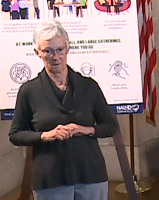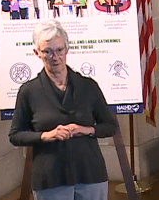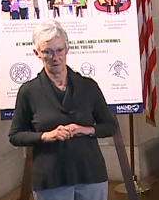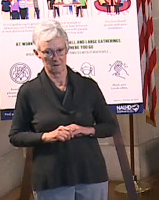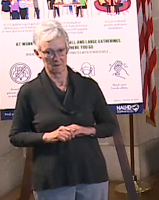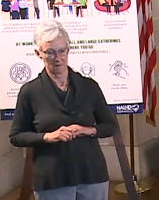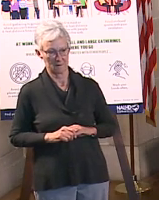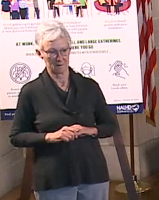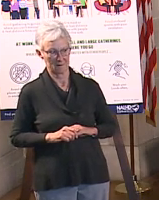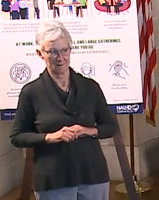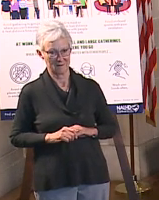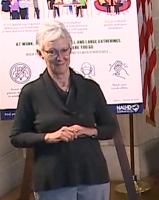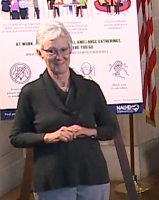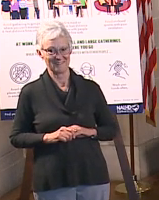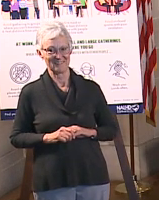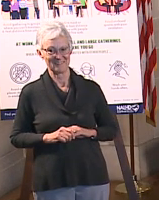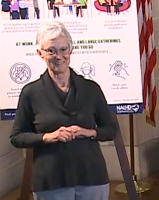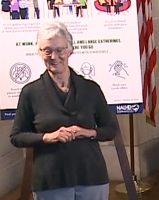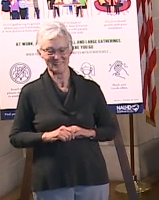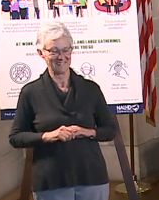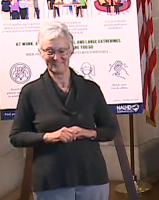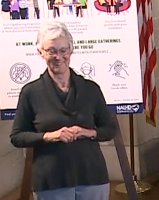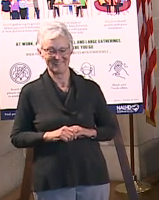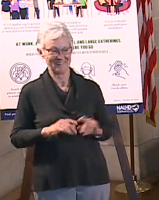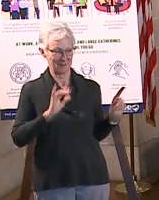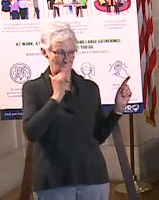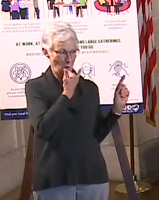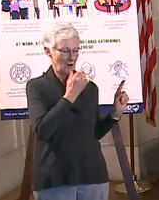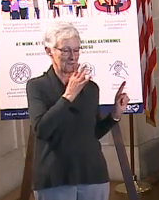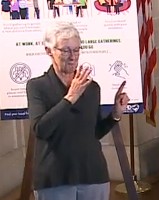he was saying tested, vaccinated, thank you, Andrew, you got me doing it now,